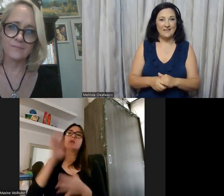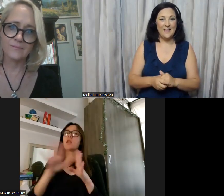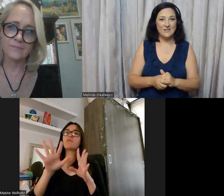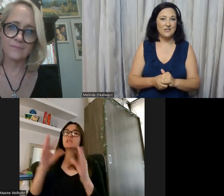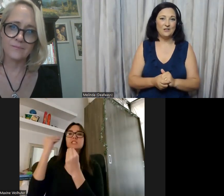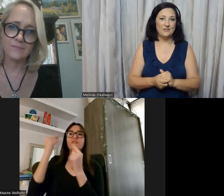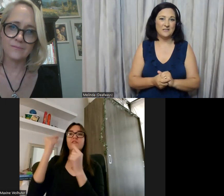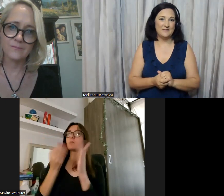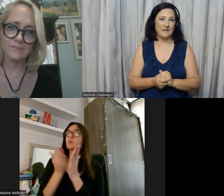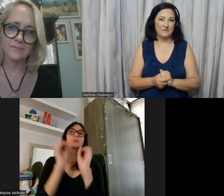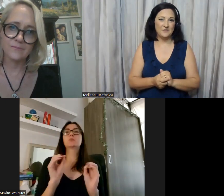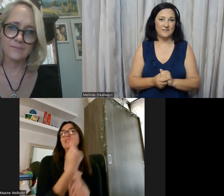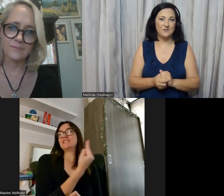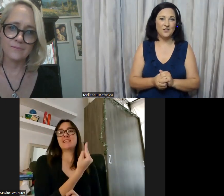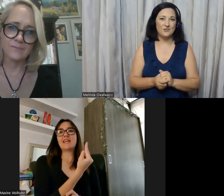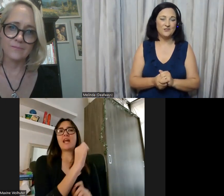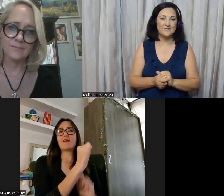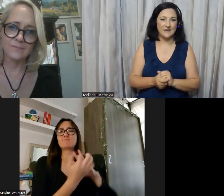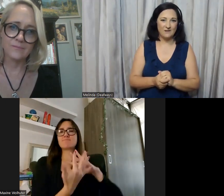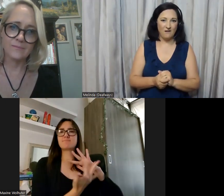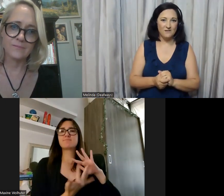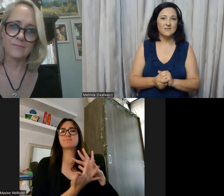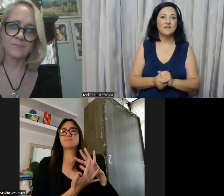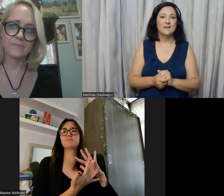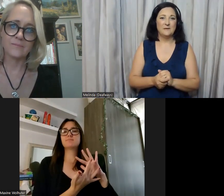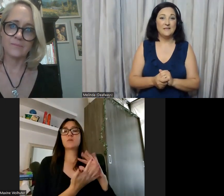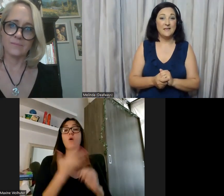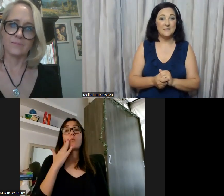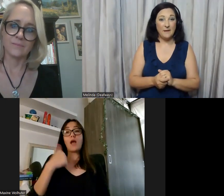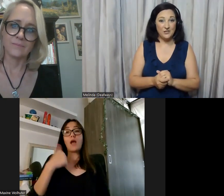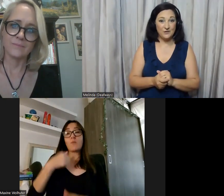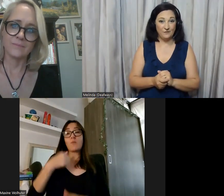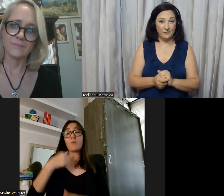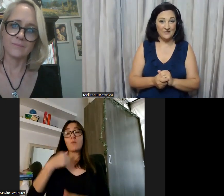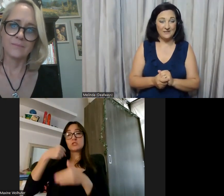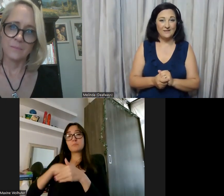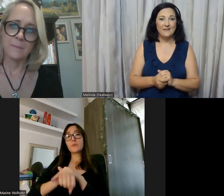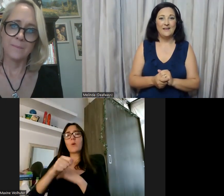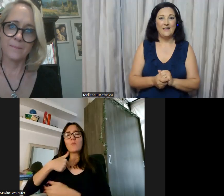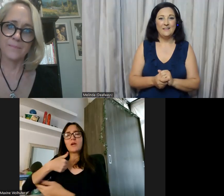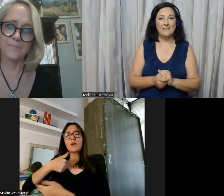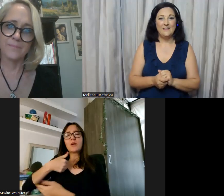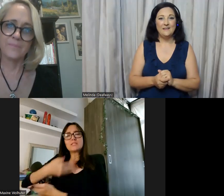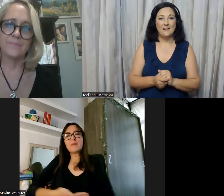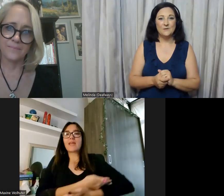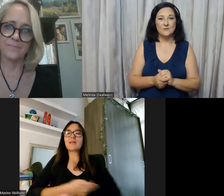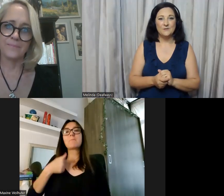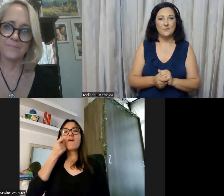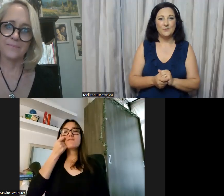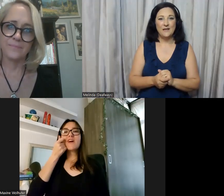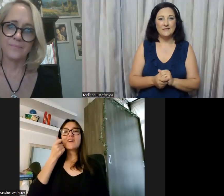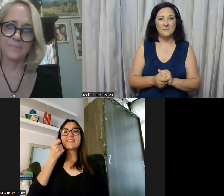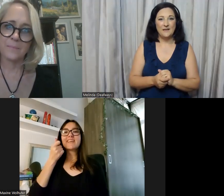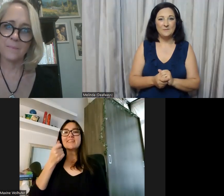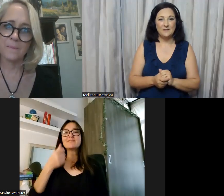then he actually learned himself. So he didn't go to study art, but he has the passion for it. And then I was